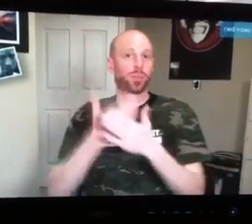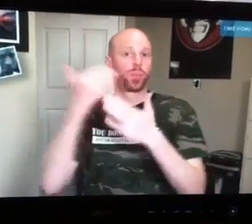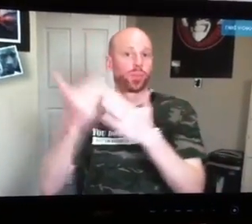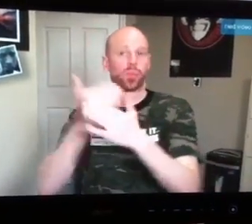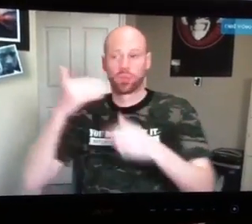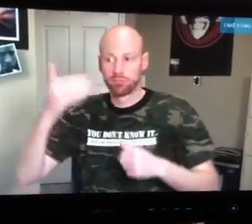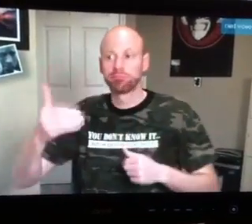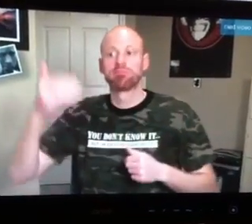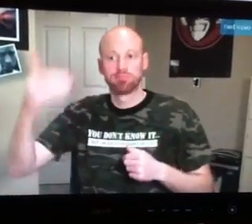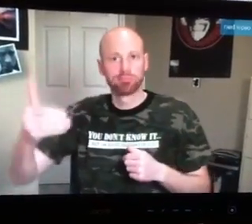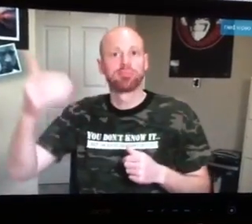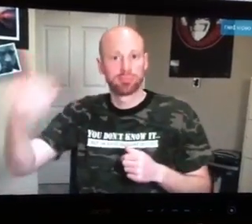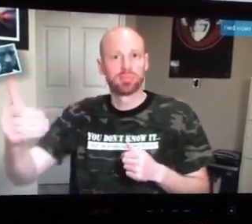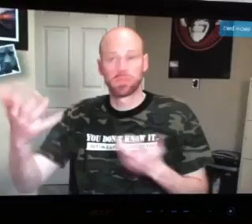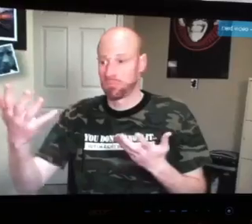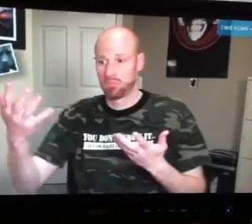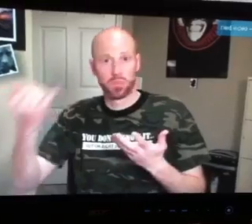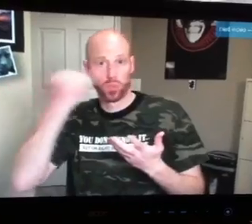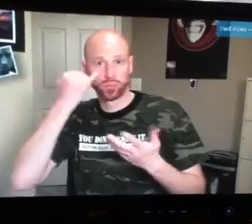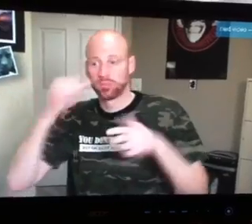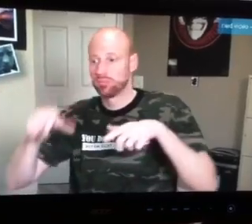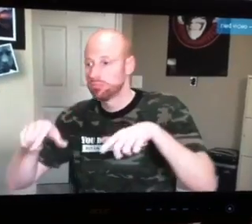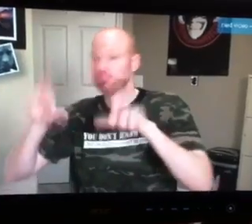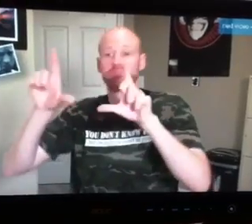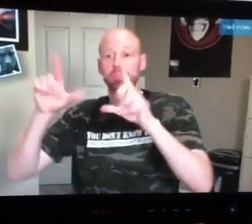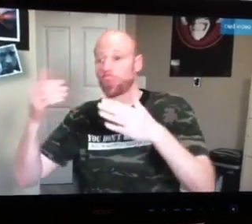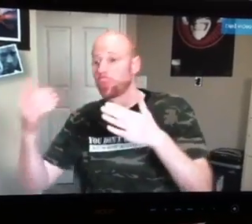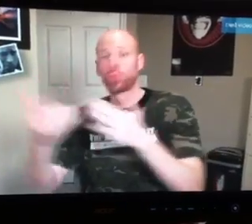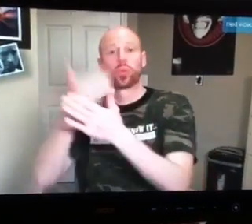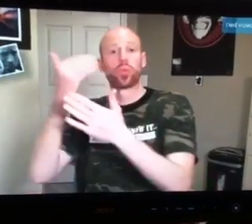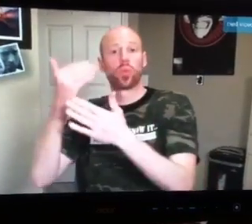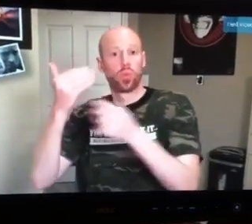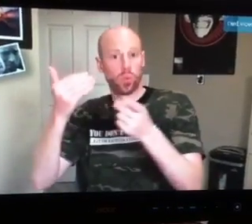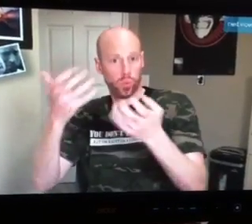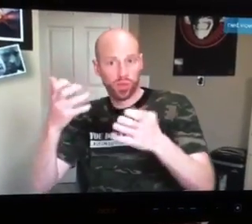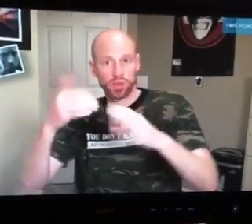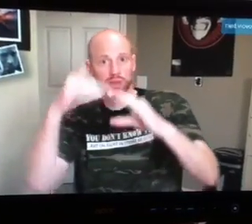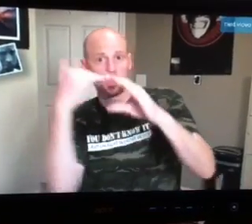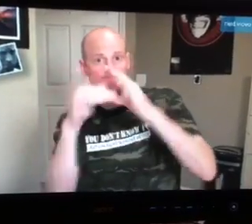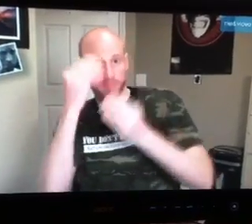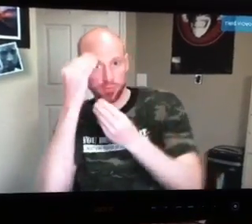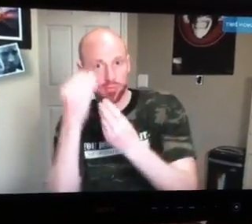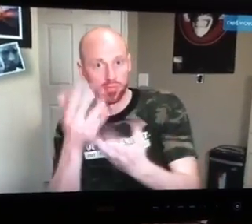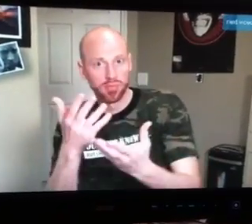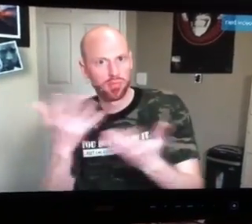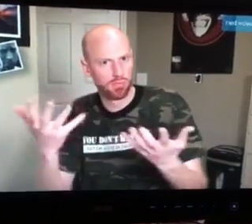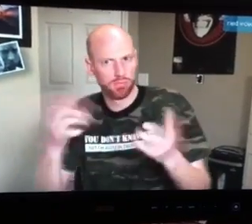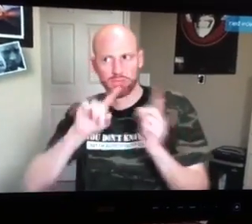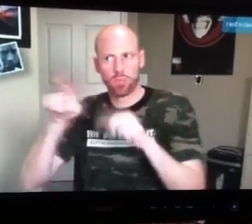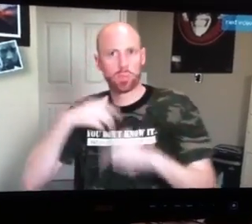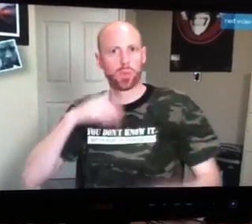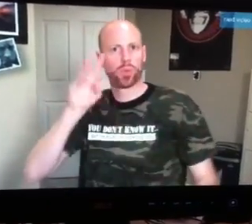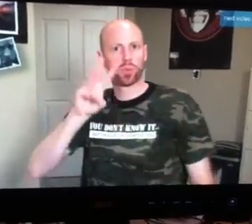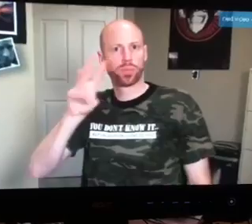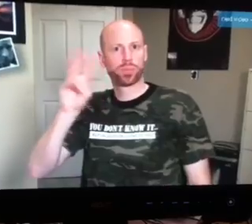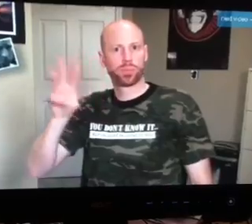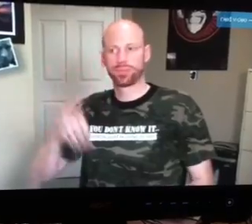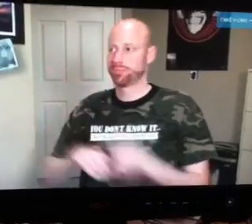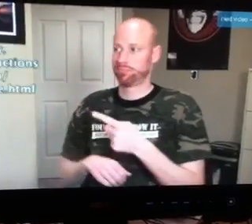today. I have new ones periodically, so if you want to look for the new vlogs, you can, or you can email me,